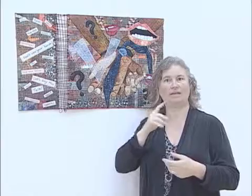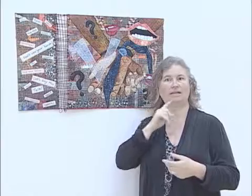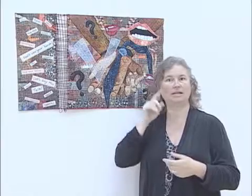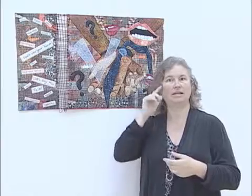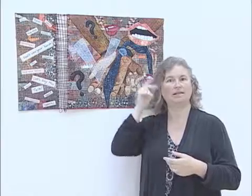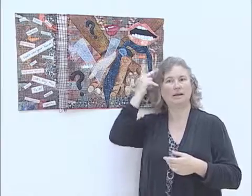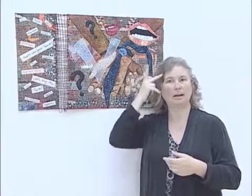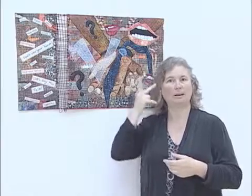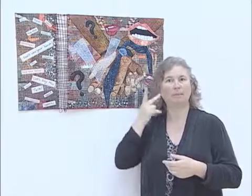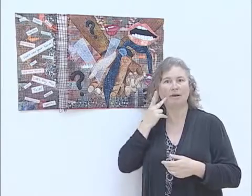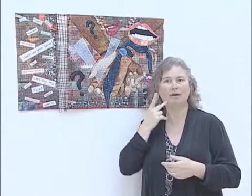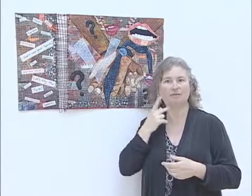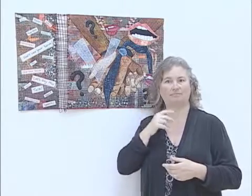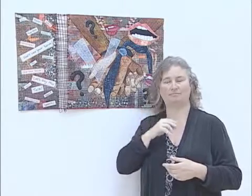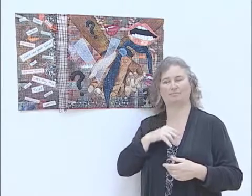CODAs, children of deaf adults.